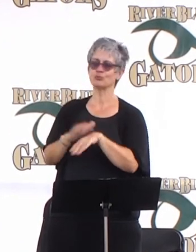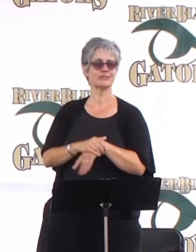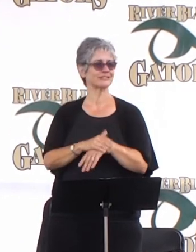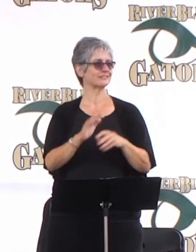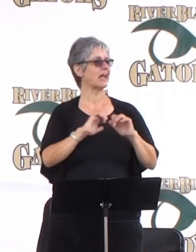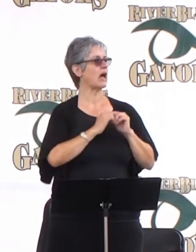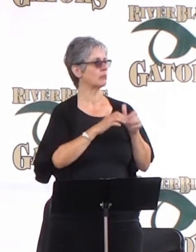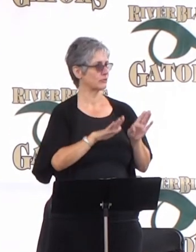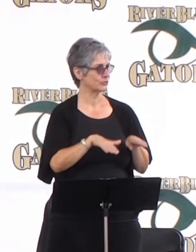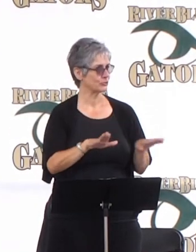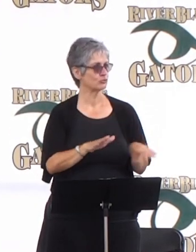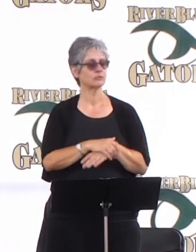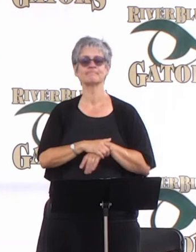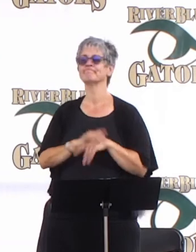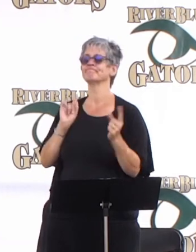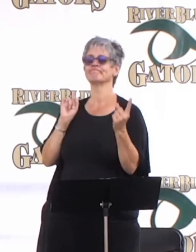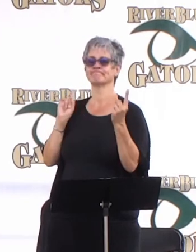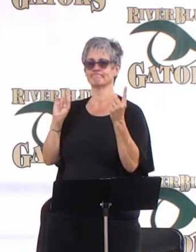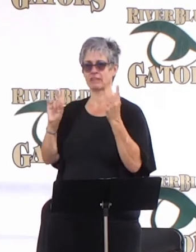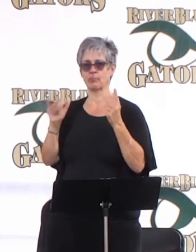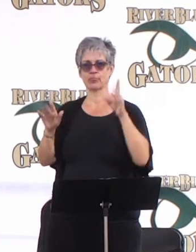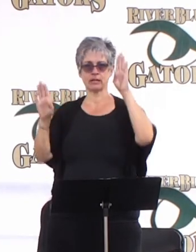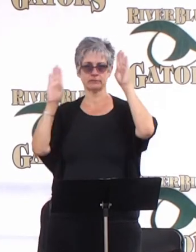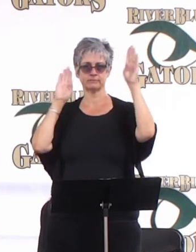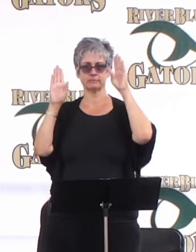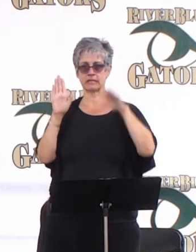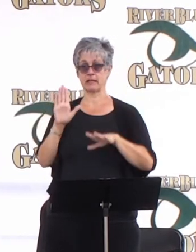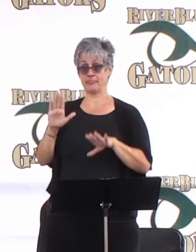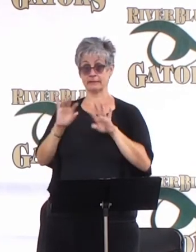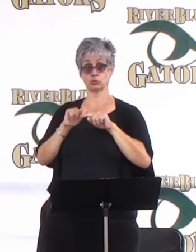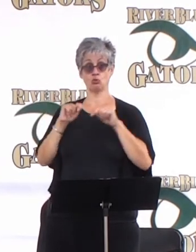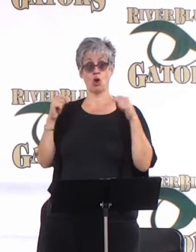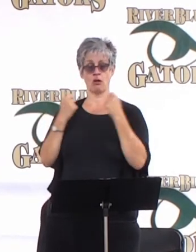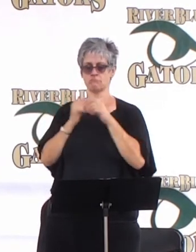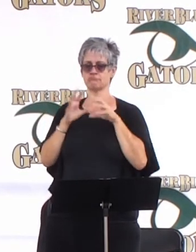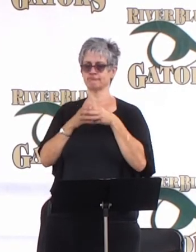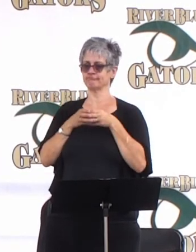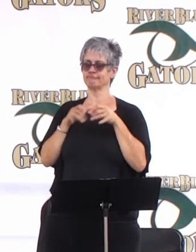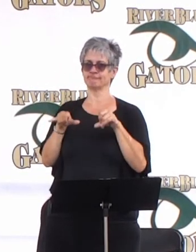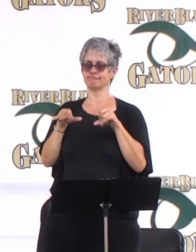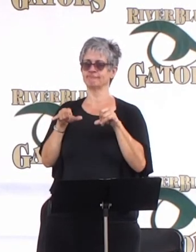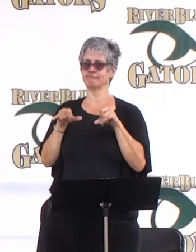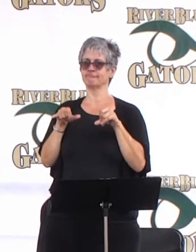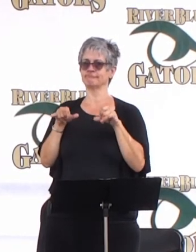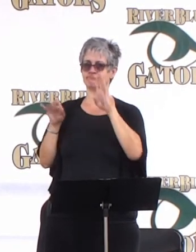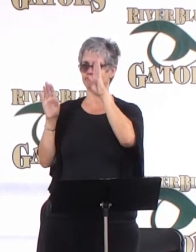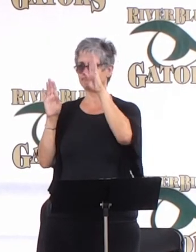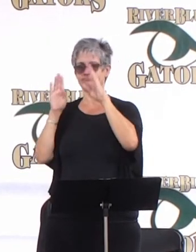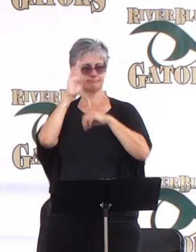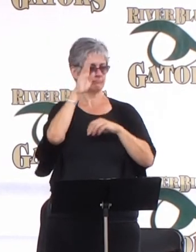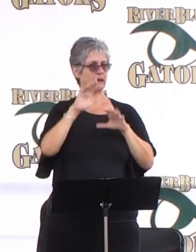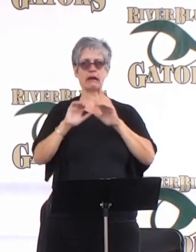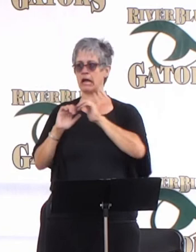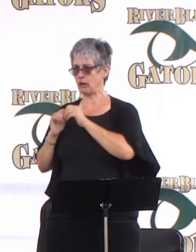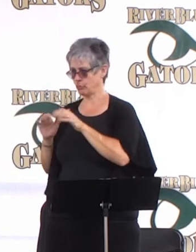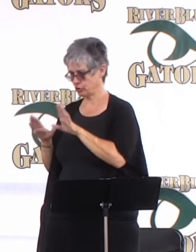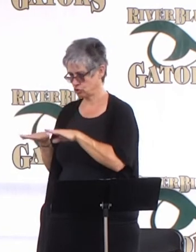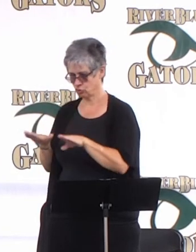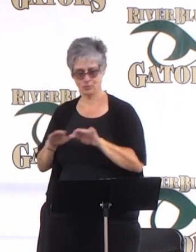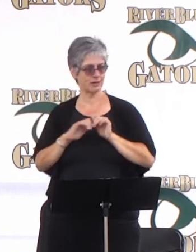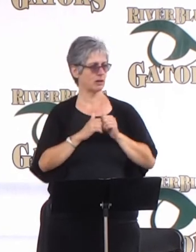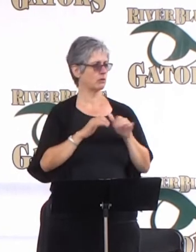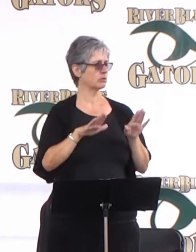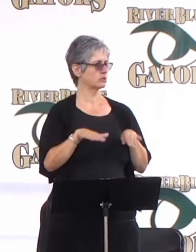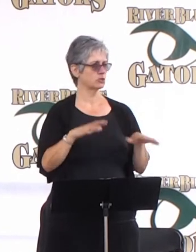It is still the traditional greeting among the Maasai, acknowledging the high value that the Messiah placed on the children's